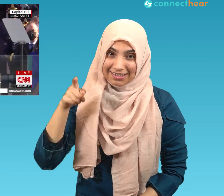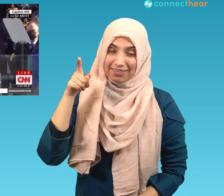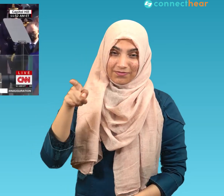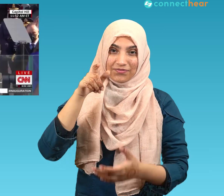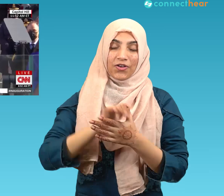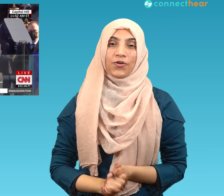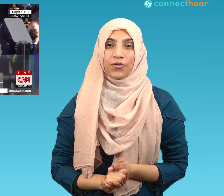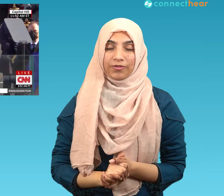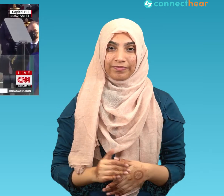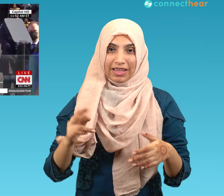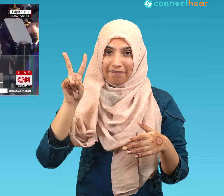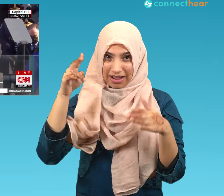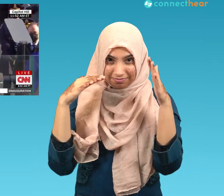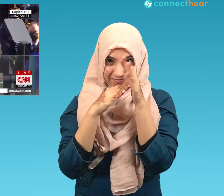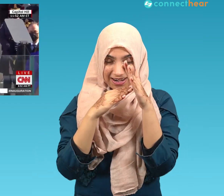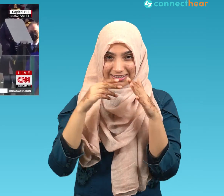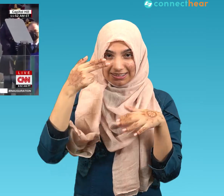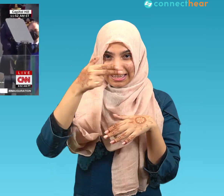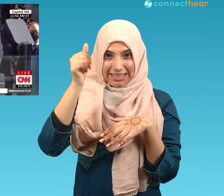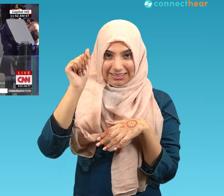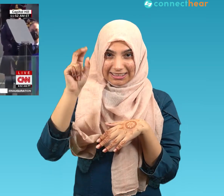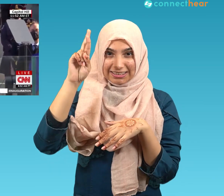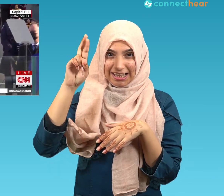Vice President Harris,